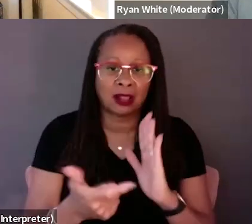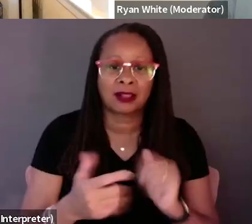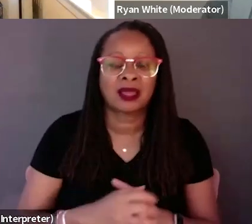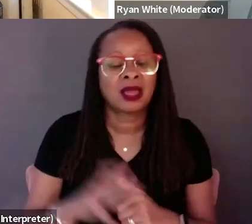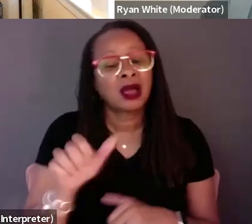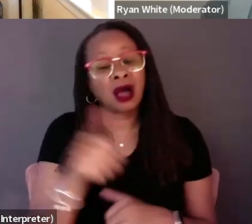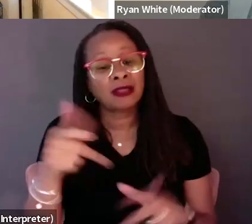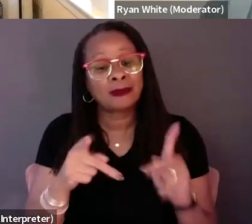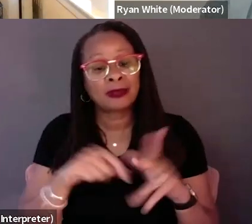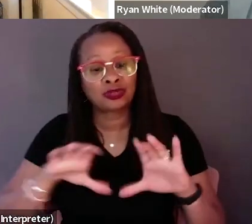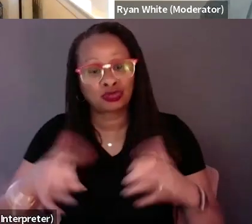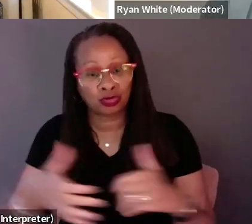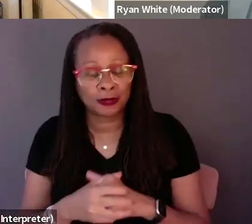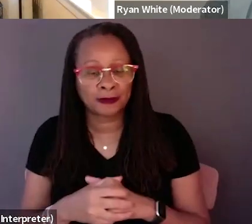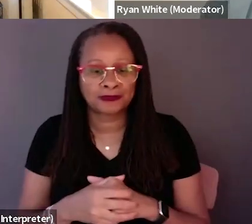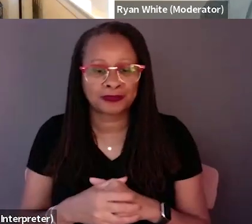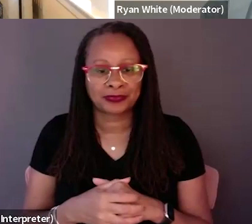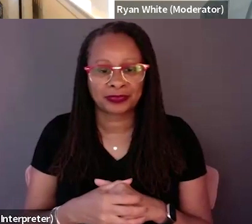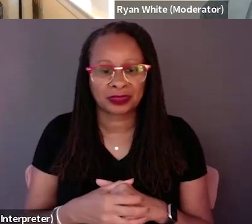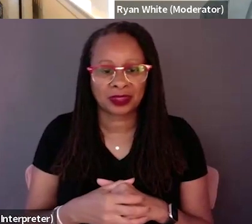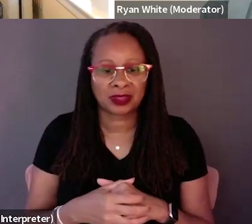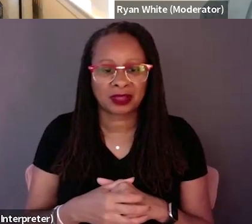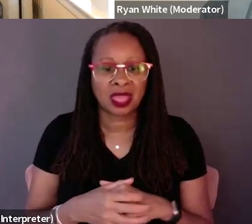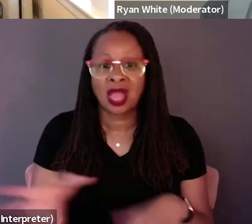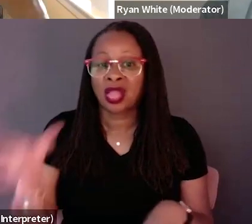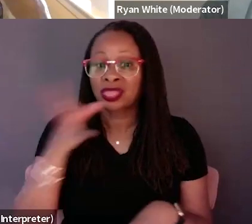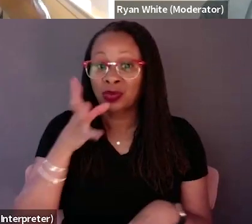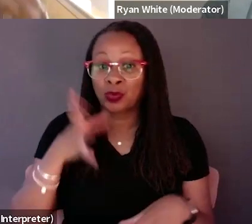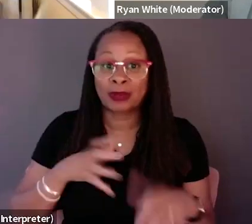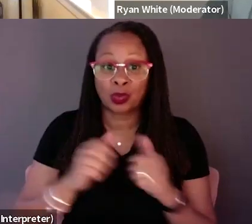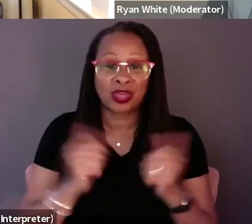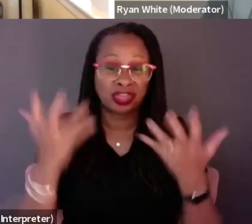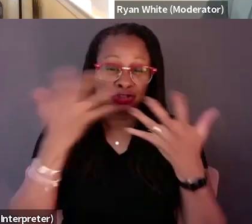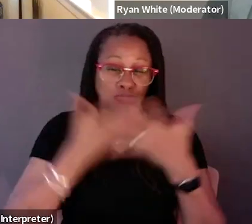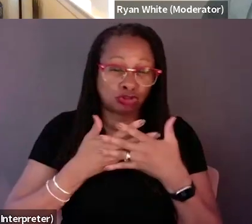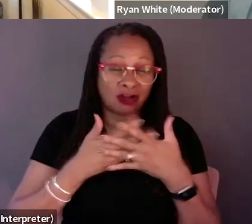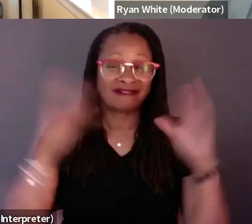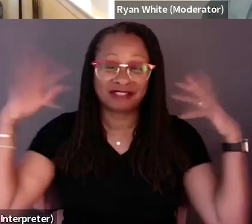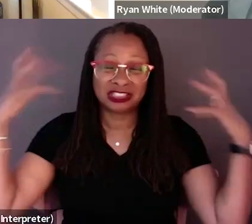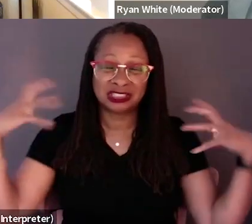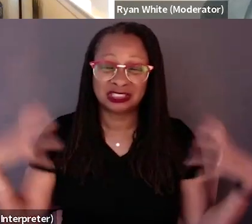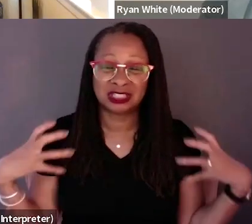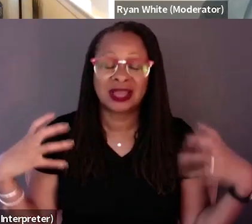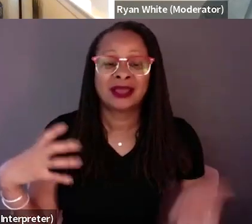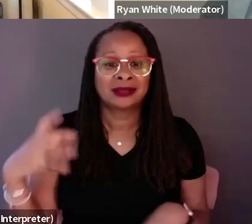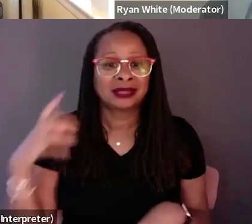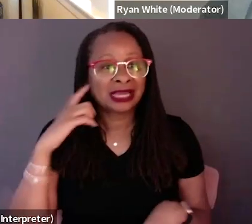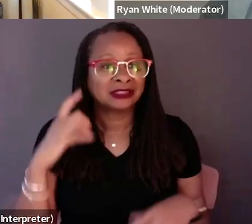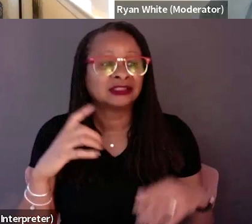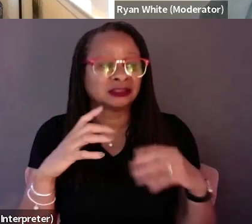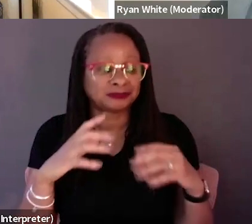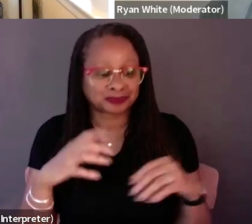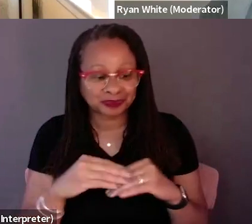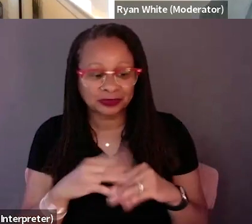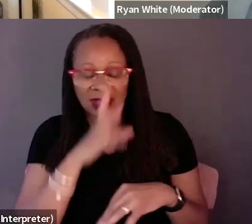And other people, actually, one of the woman with dark frizzy hair who actually talks so eloquently